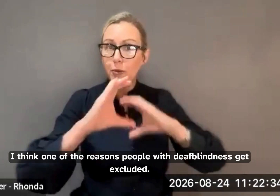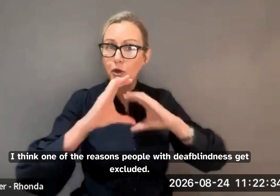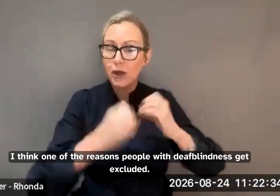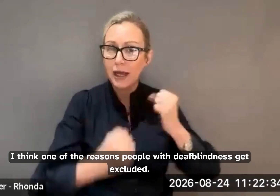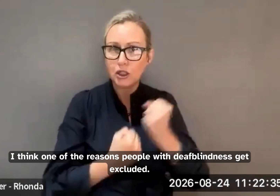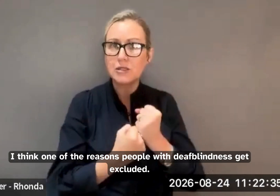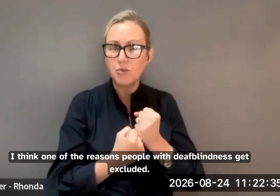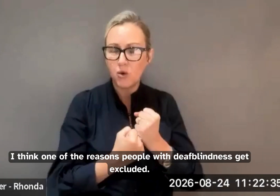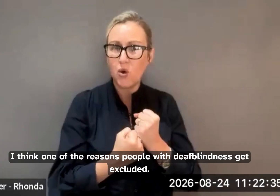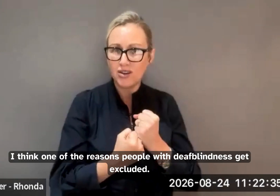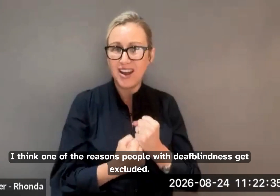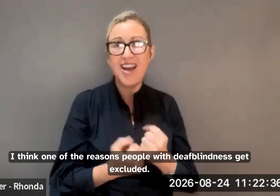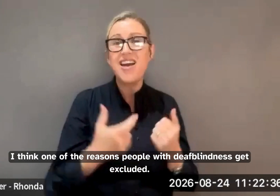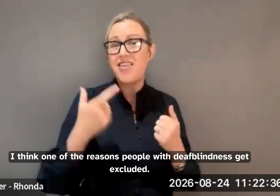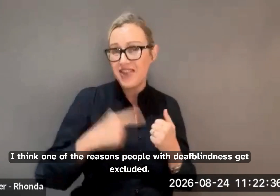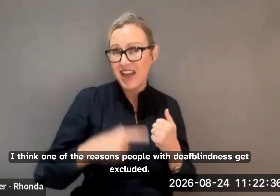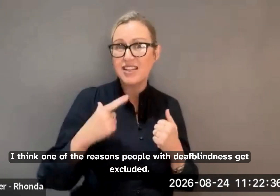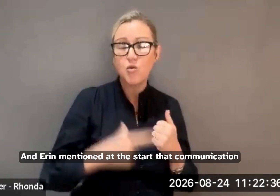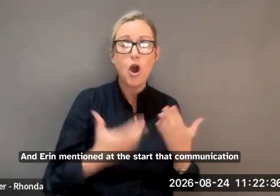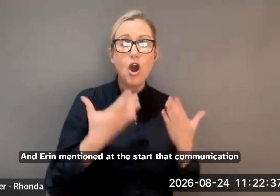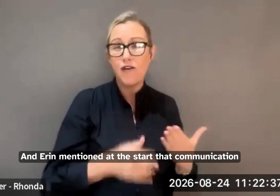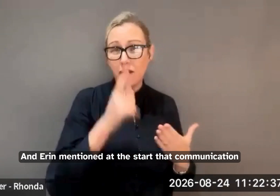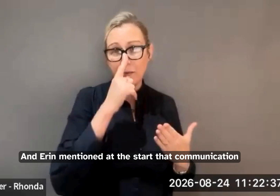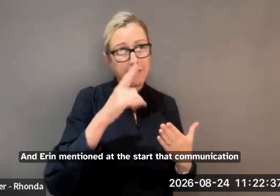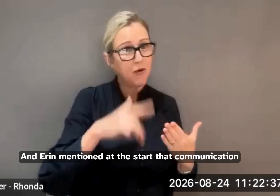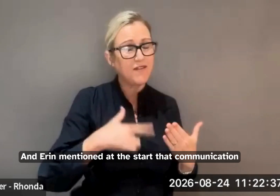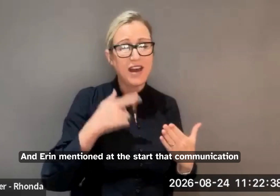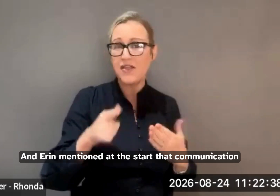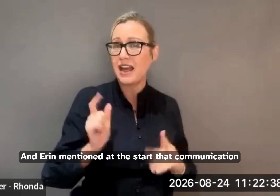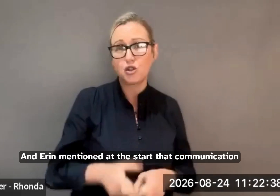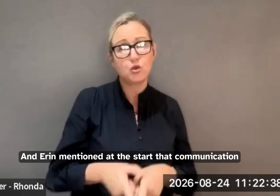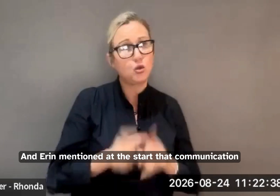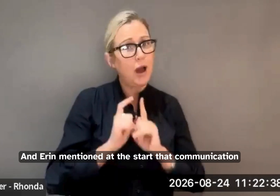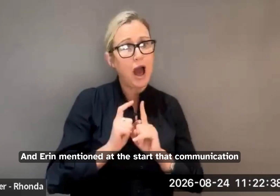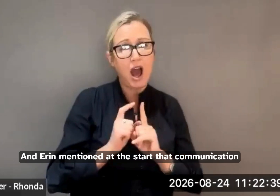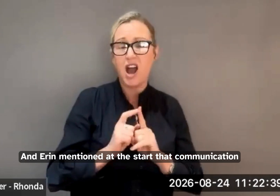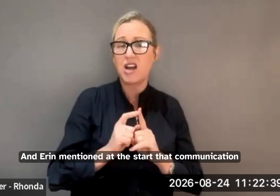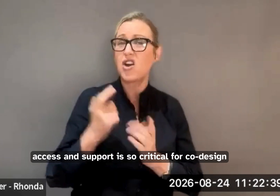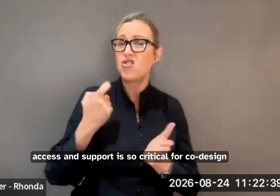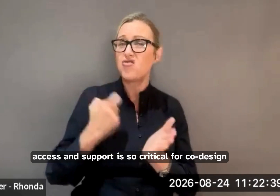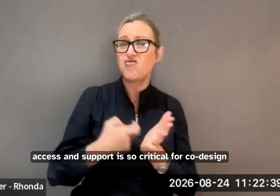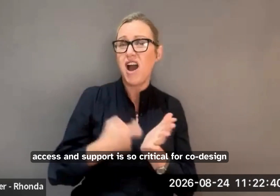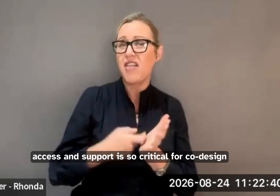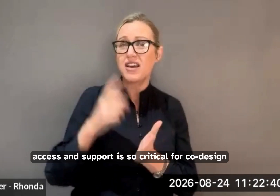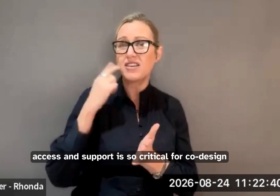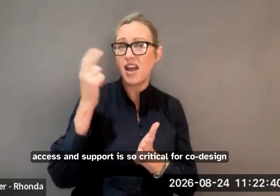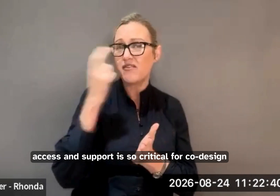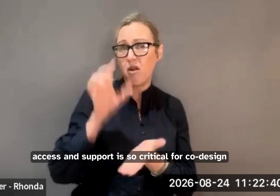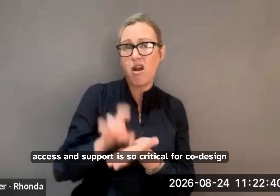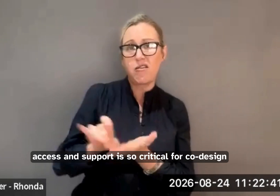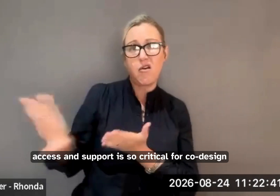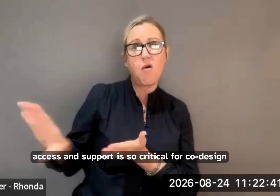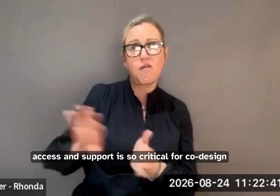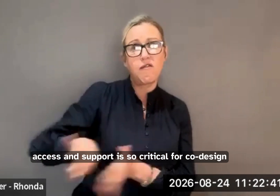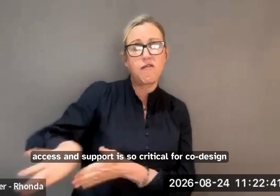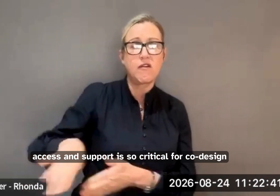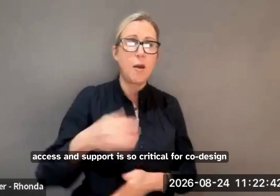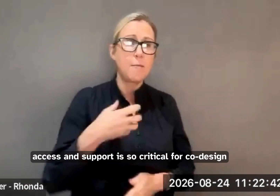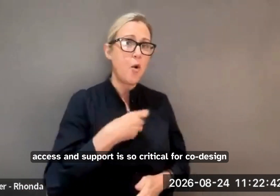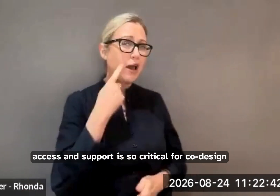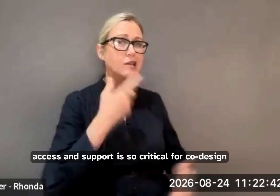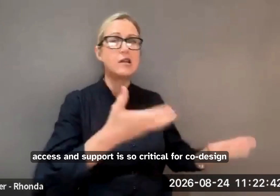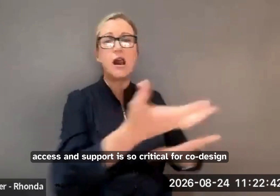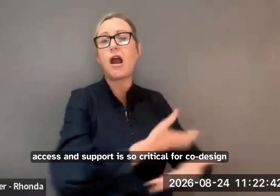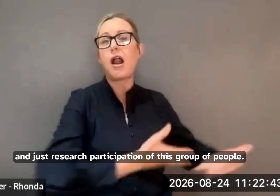one of the reasons people with deafblindness get excluded. And Erin mentioned at the start that that communication access and support is so critical